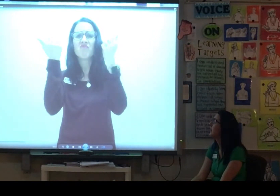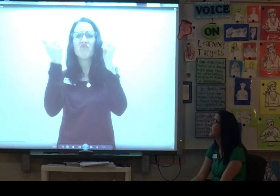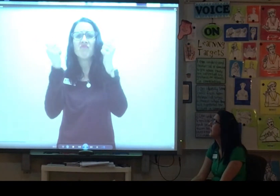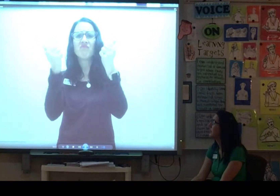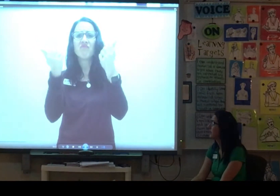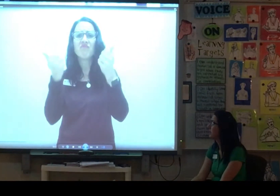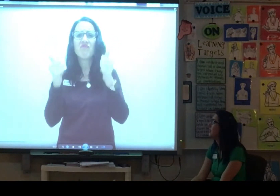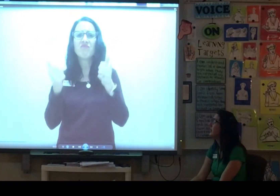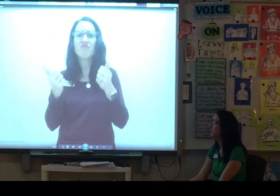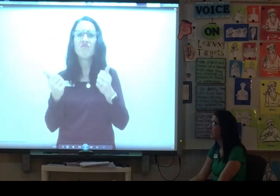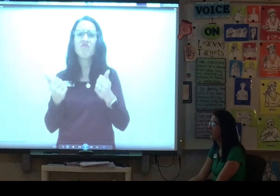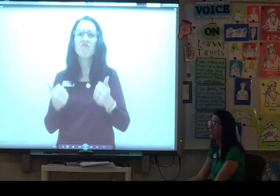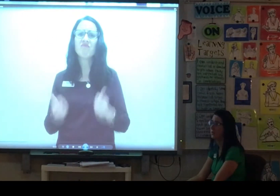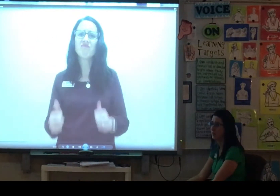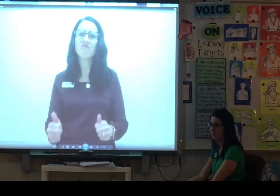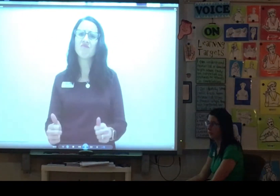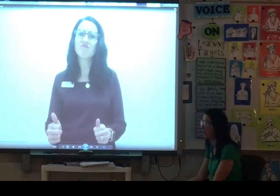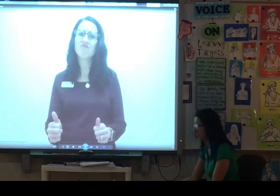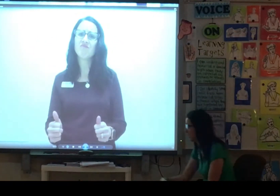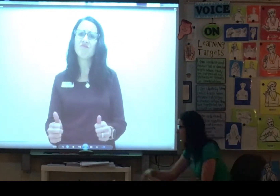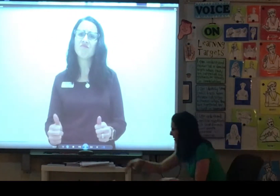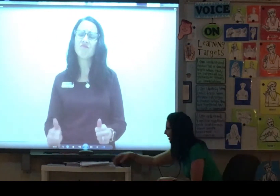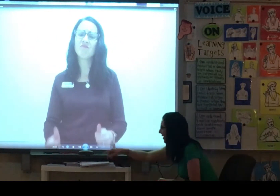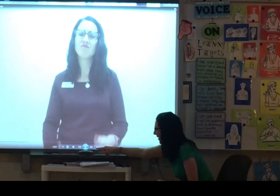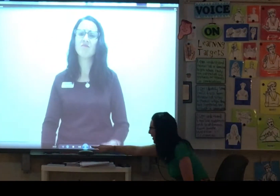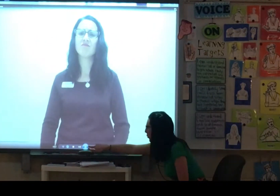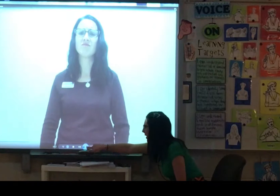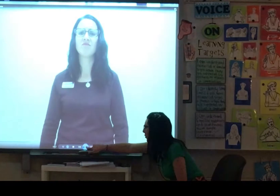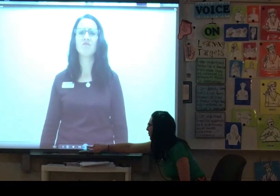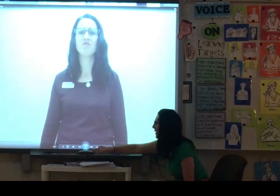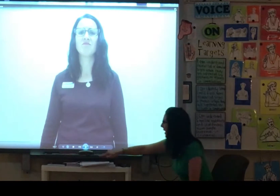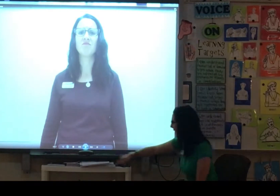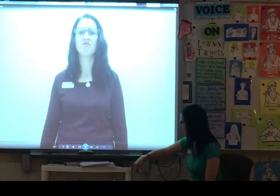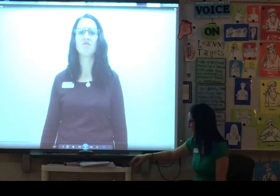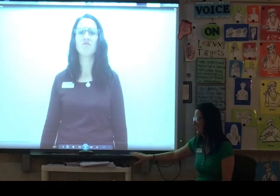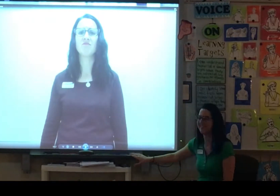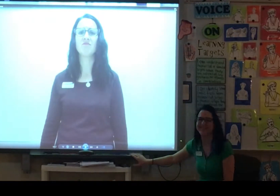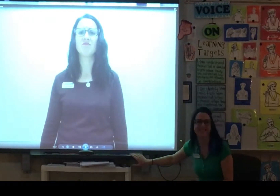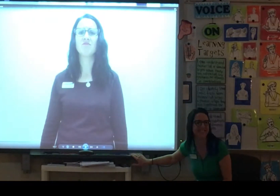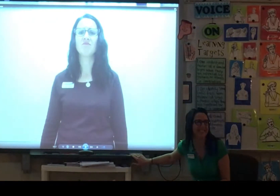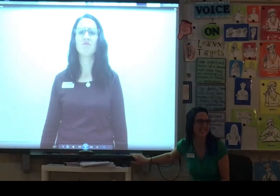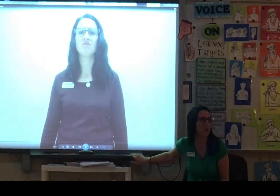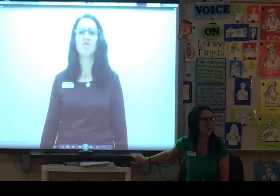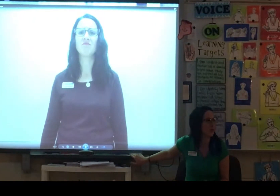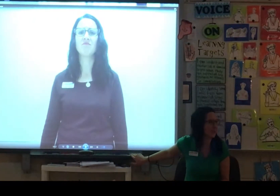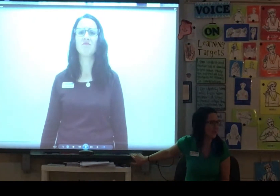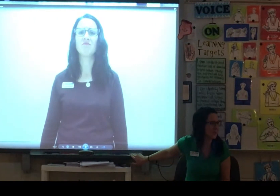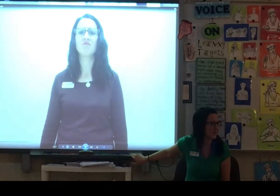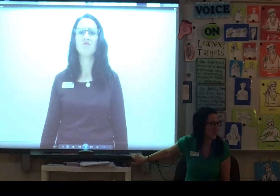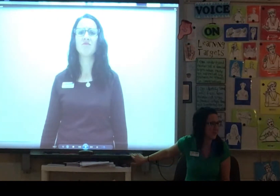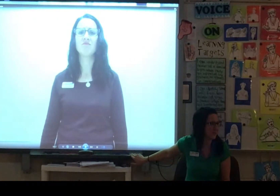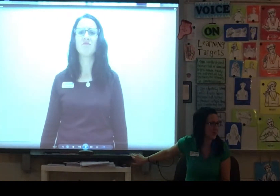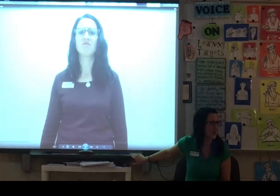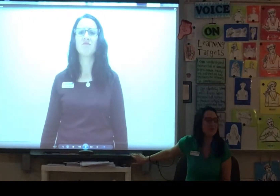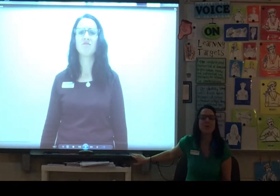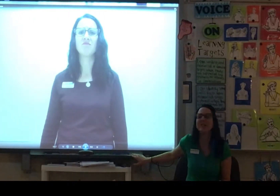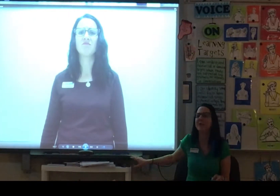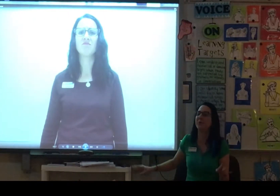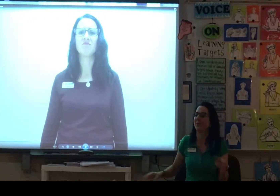Side. Go away. Wiggled. Go down. It wiggled, yes. Or dwindled, did you say wiggled? Dwindled,